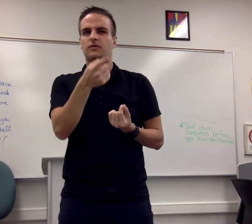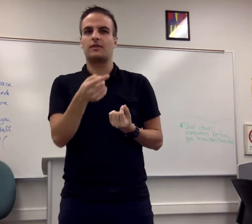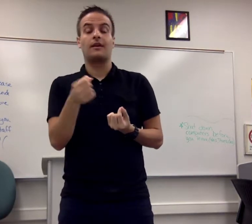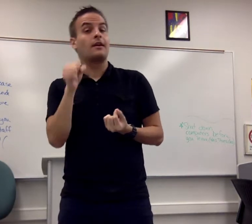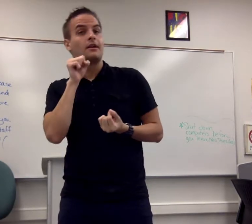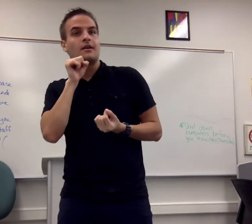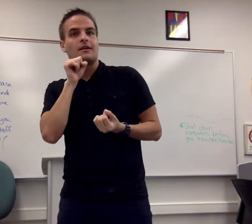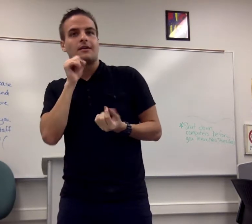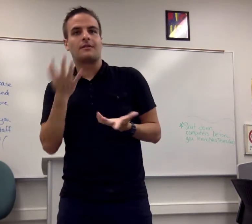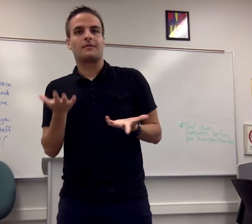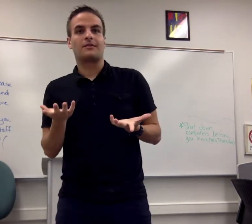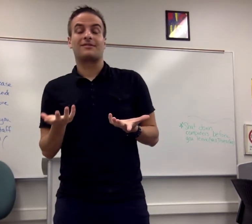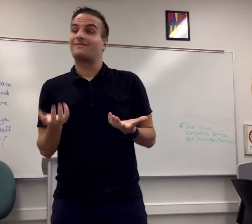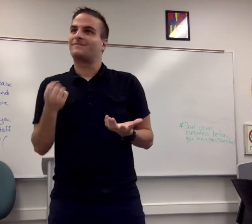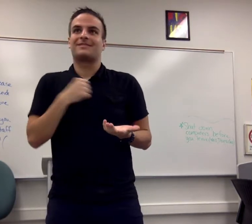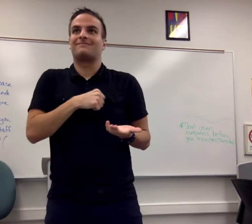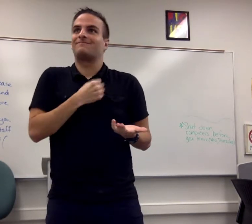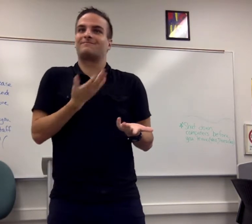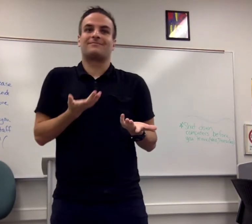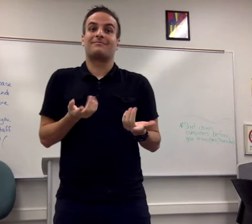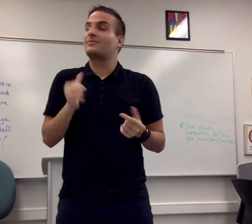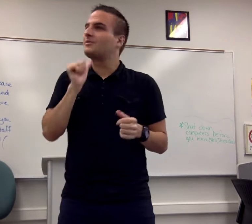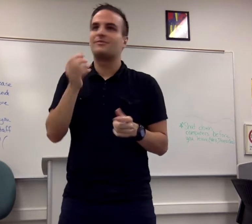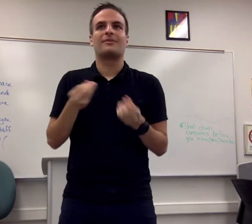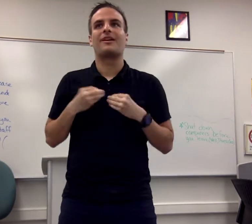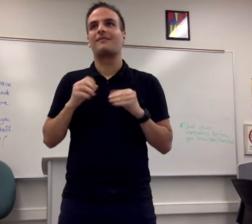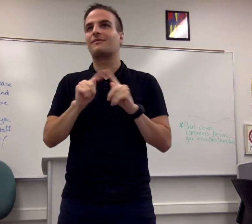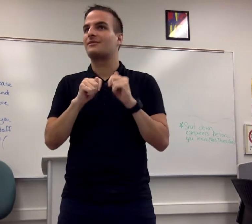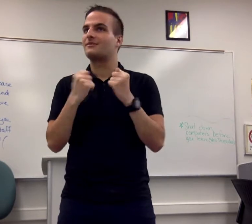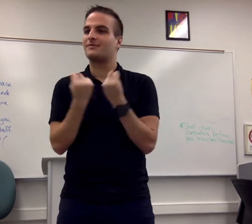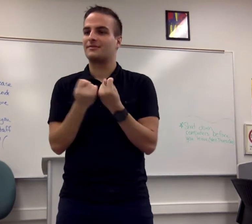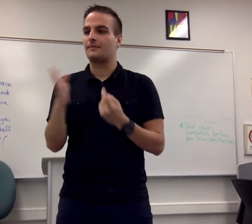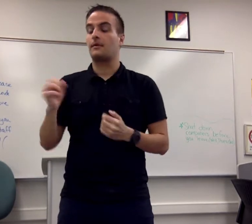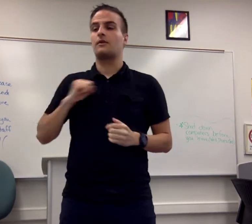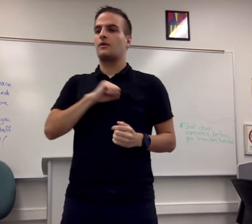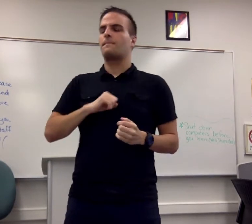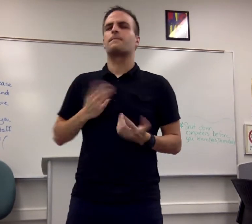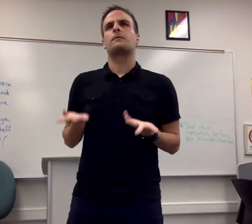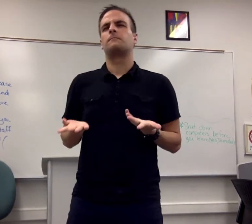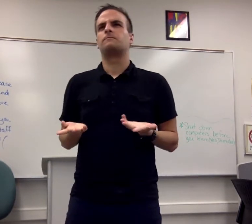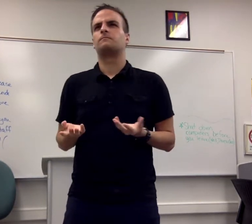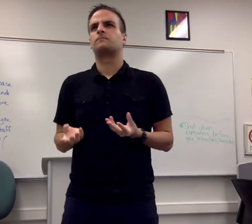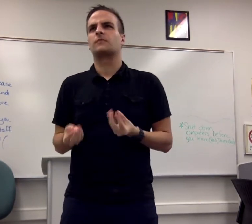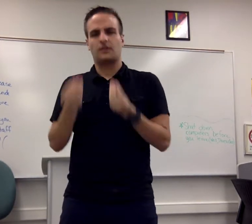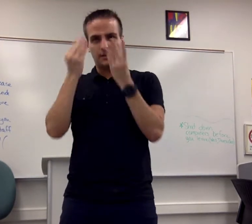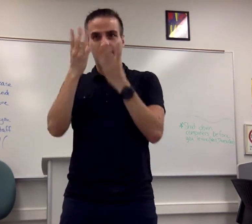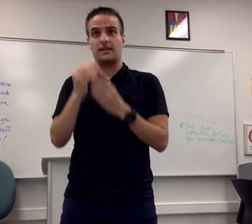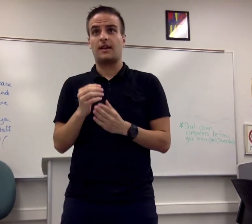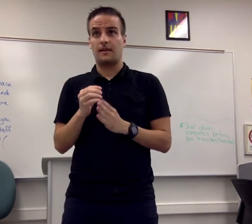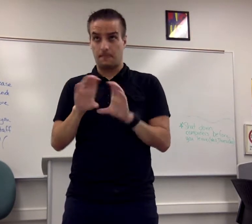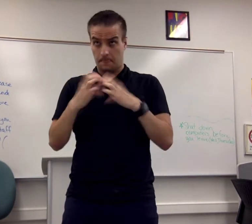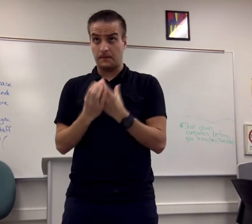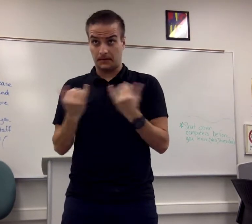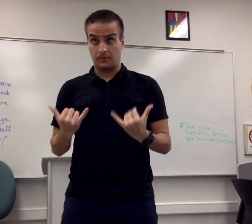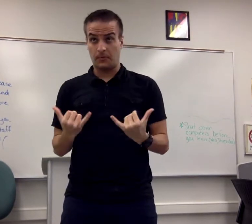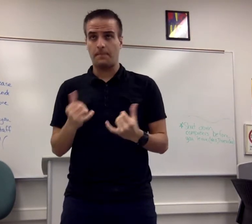unfortunately, so let's say this class is 3 hours long. Are you gonna continue on for